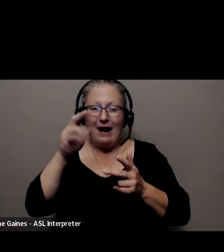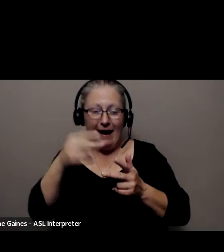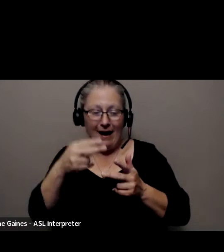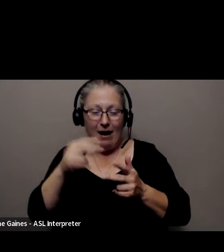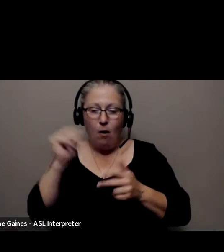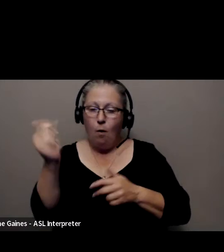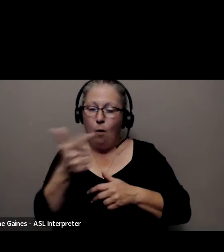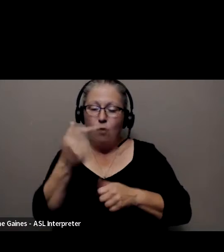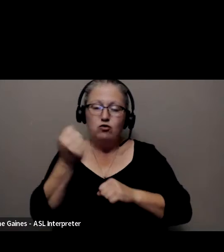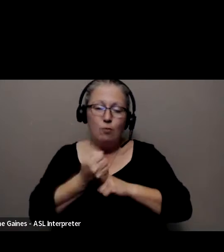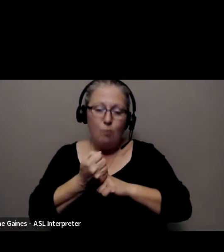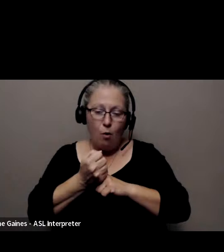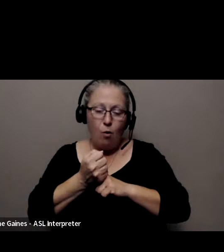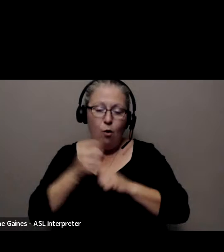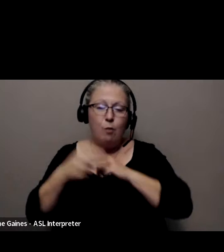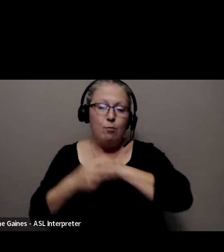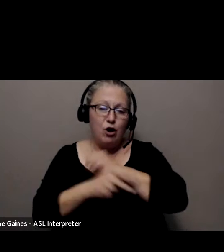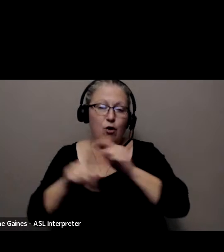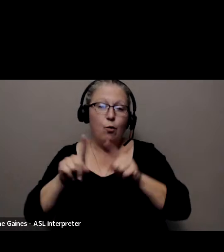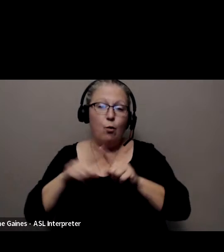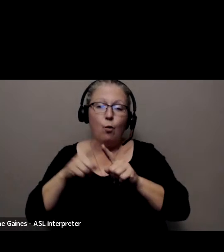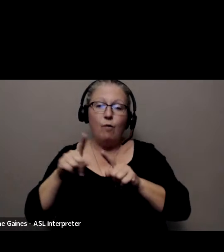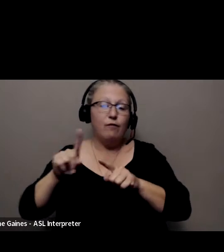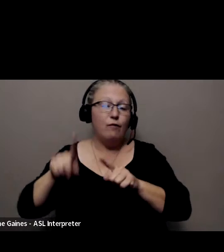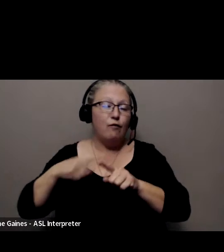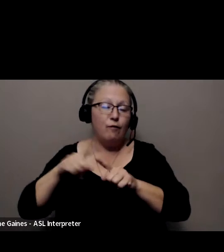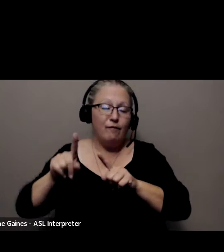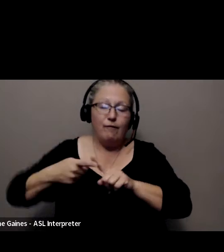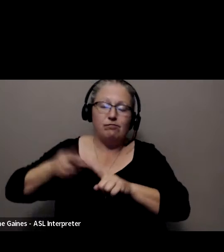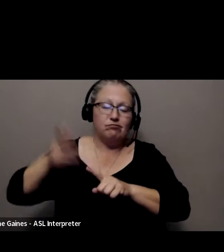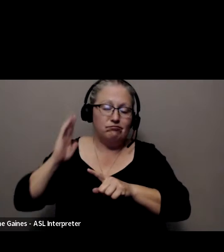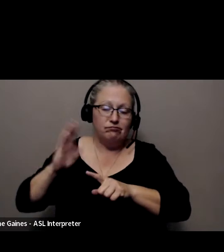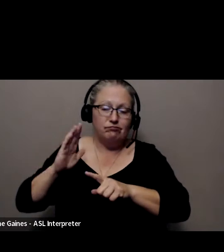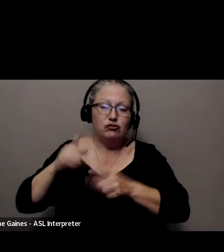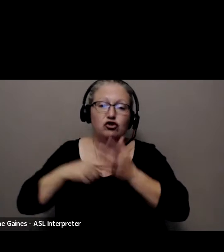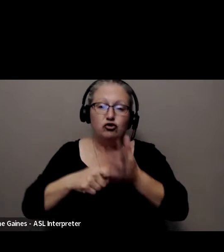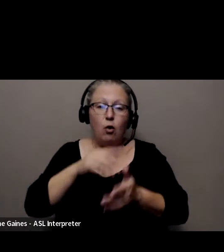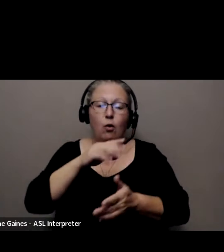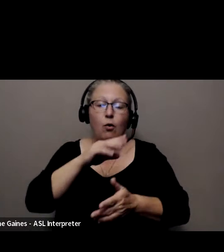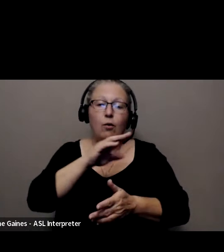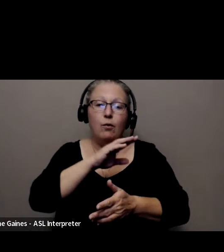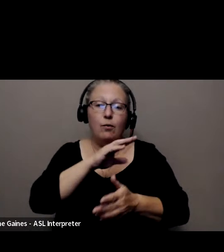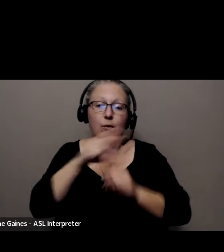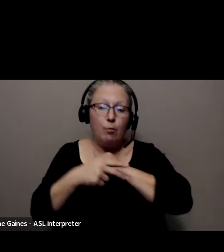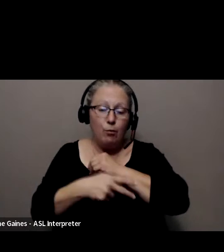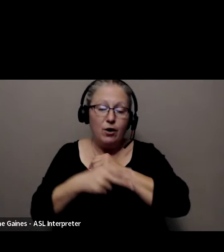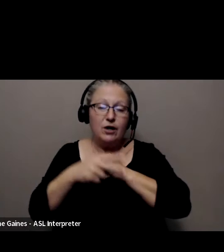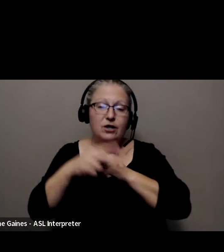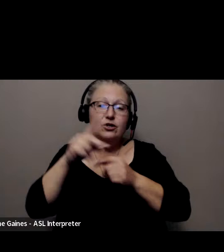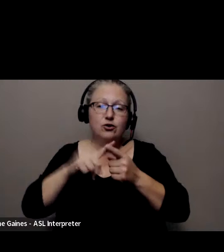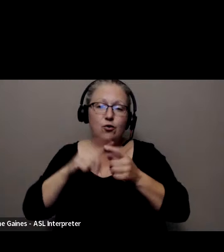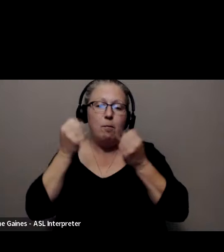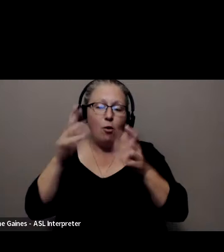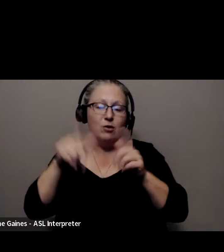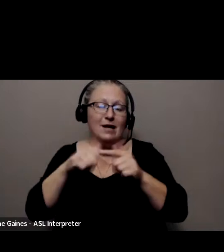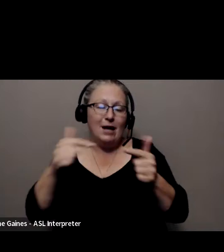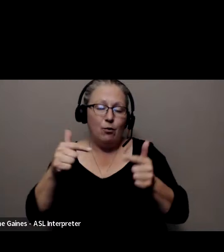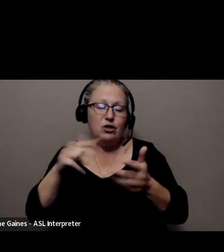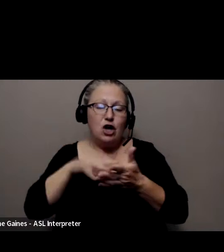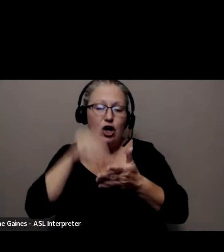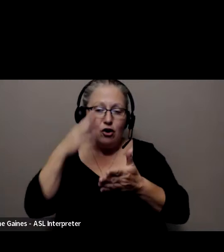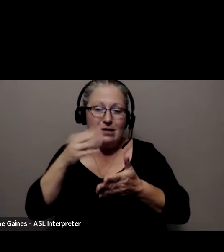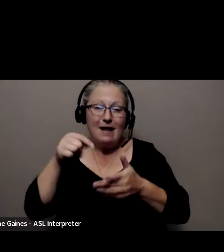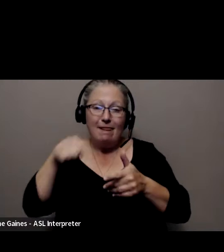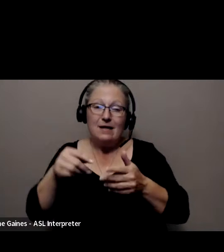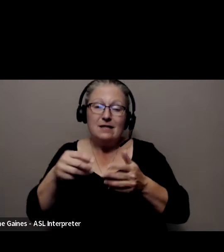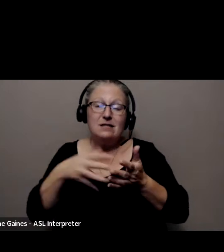supported Bridge from its inception, showing the board's commitment to multilingual learners, and especially this most vulnerable population,